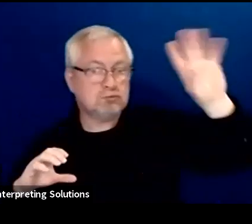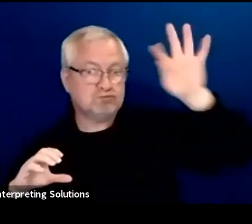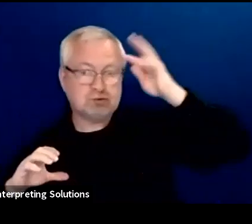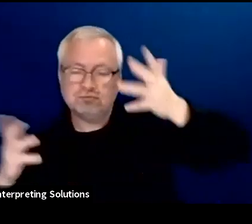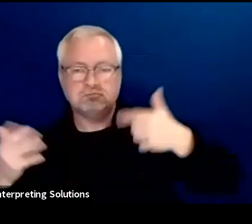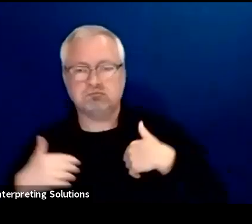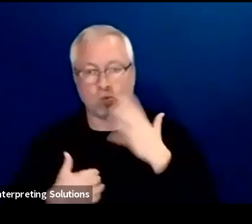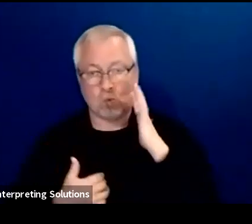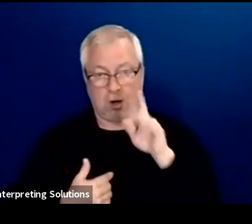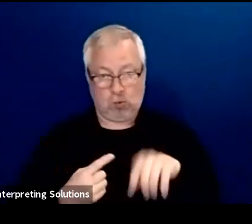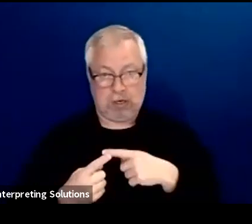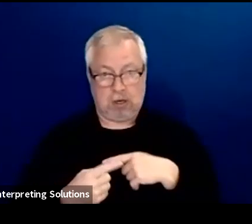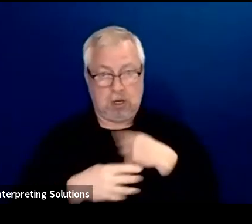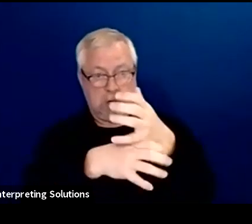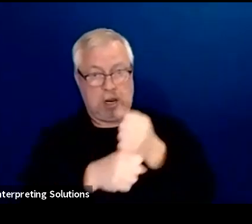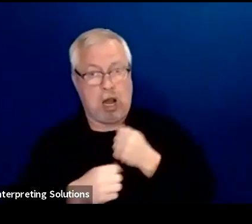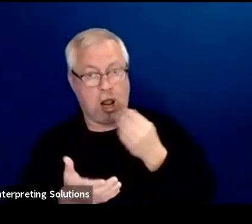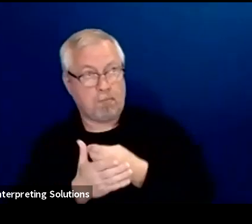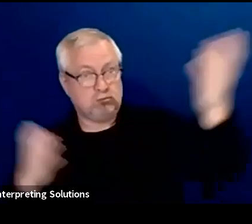Thank you.